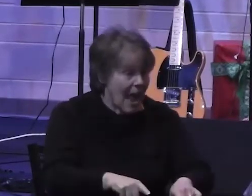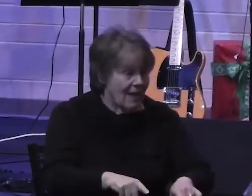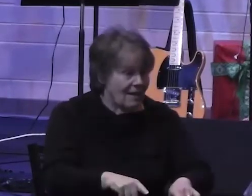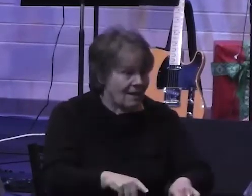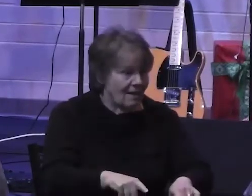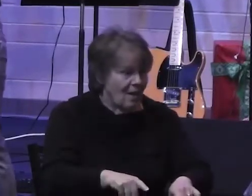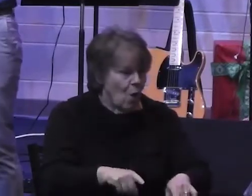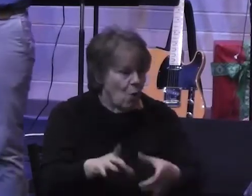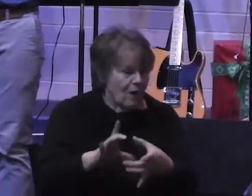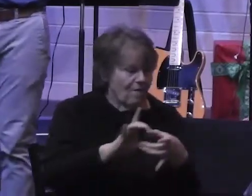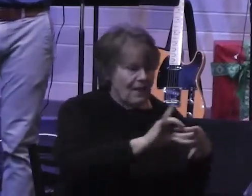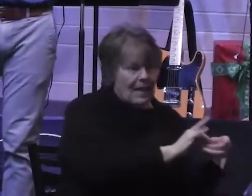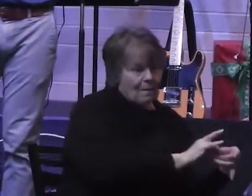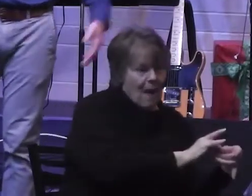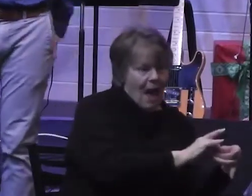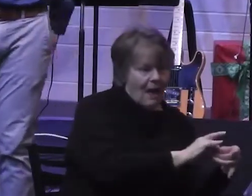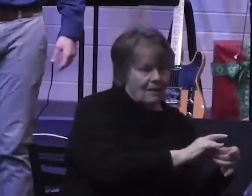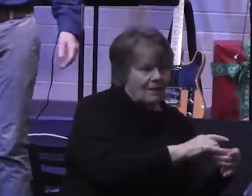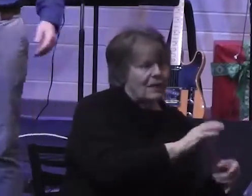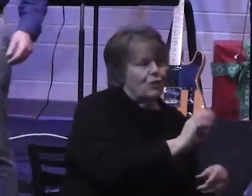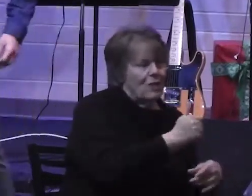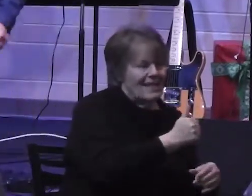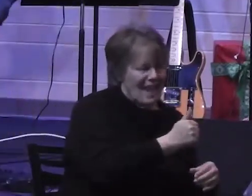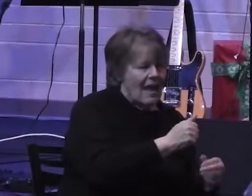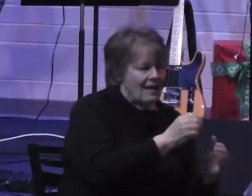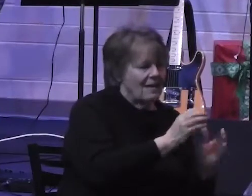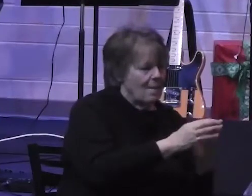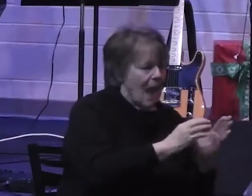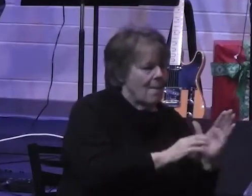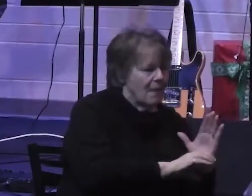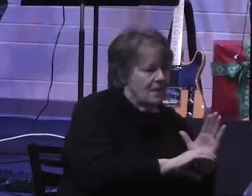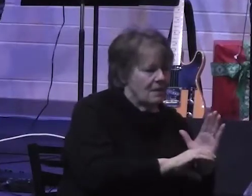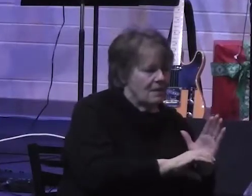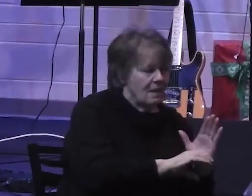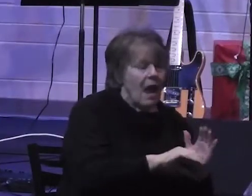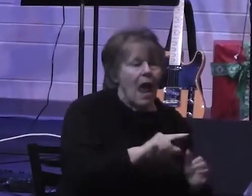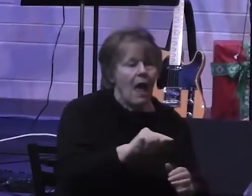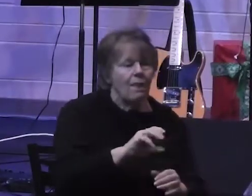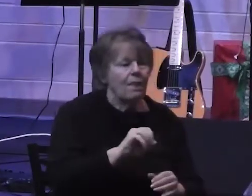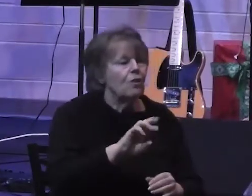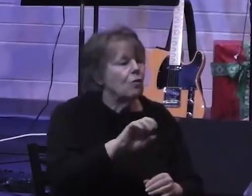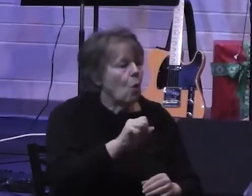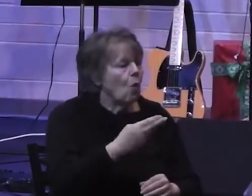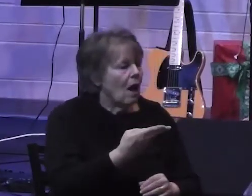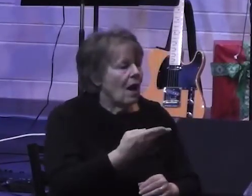the 10 Commandments as well as the whole of the Torah. A new command I give to you.